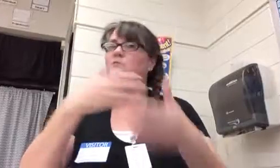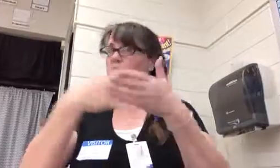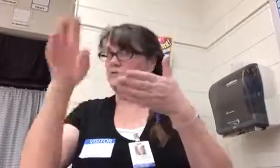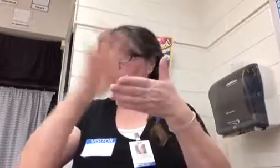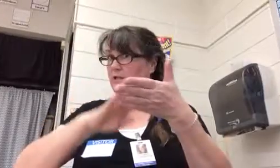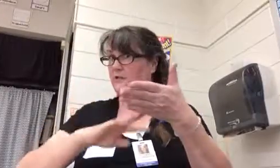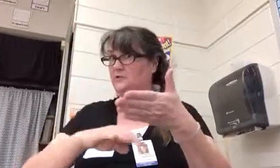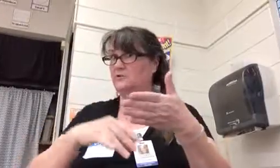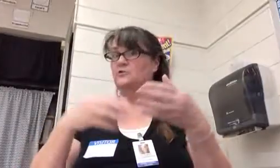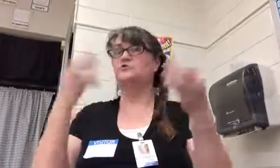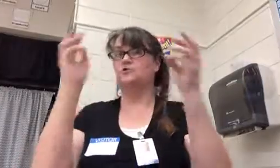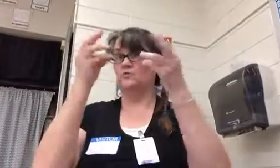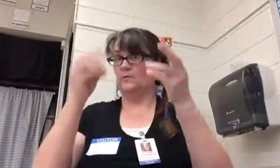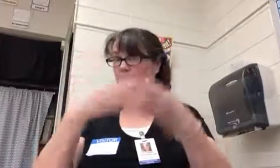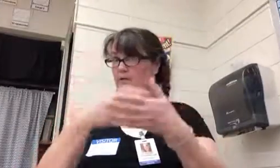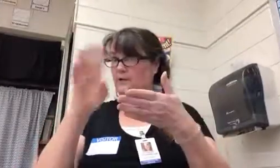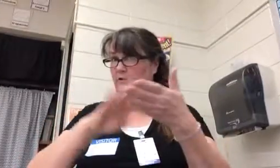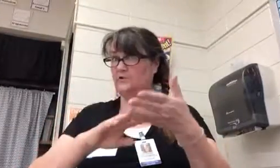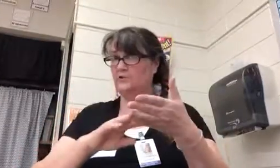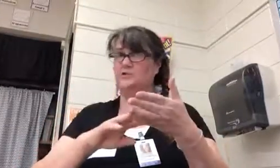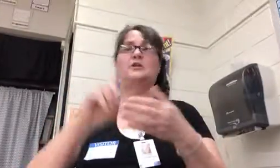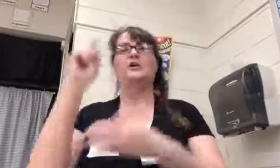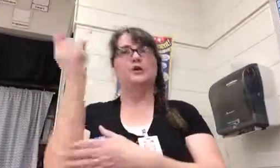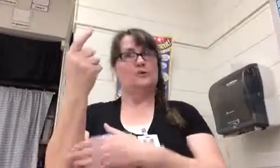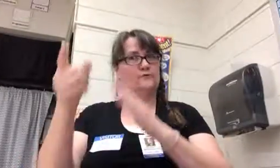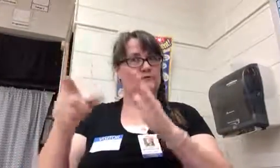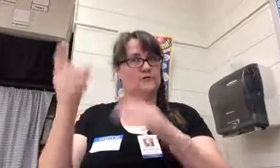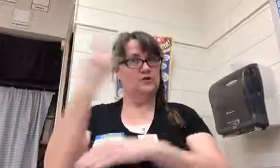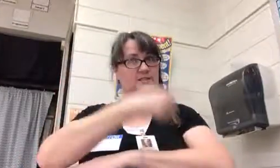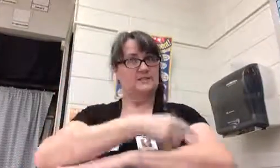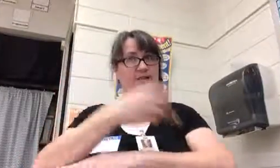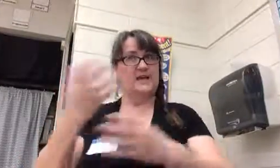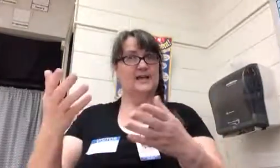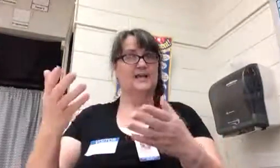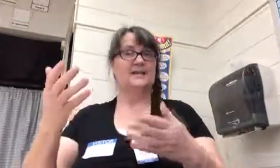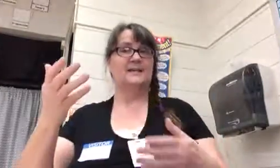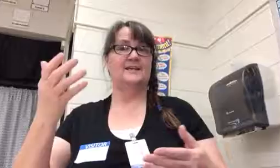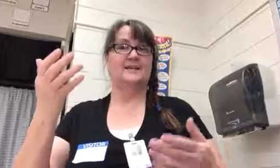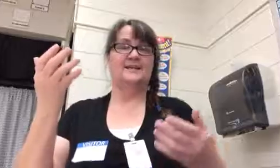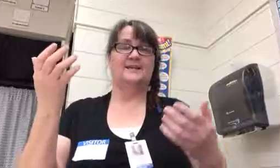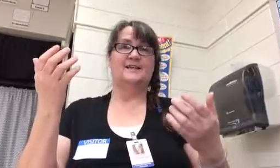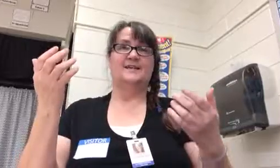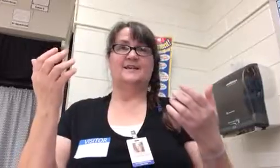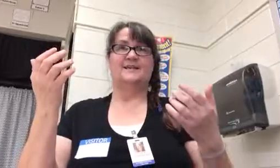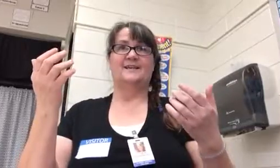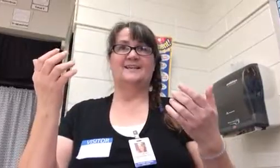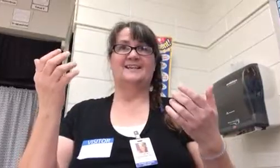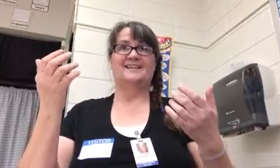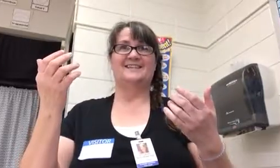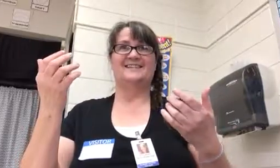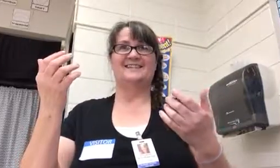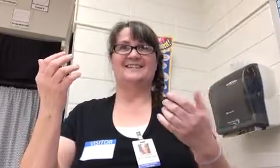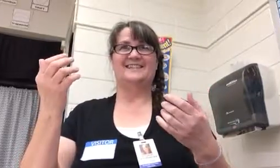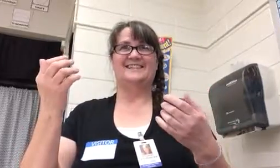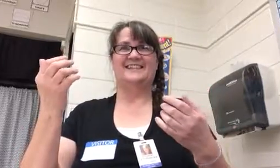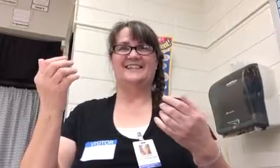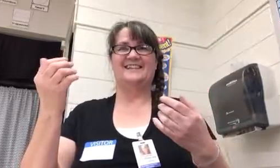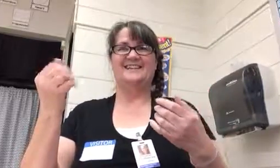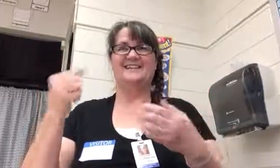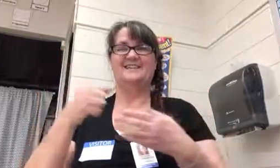And we decided that the first day back from break, we definitely had snow, didn't we? And then yesterday,